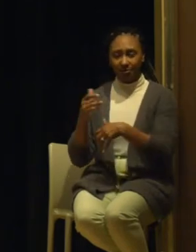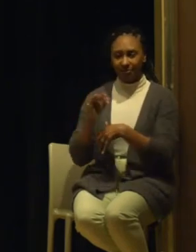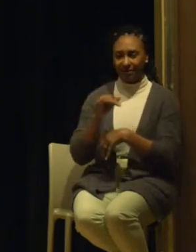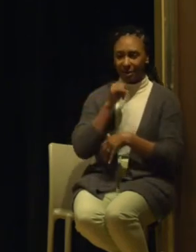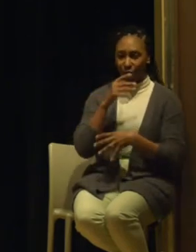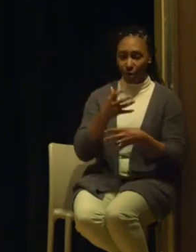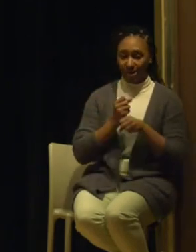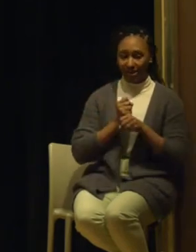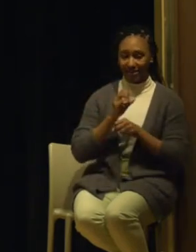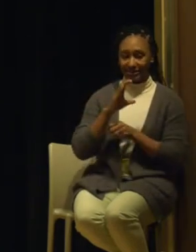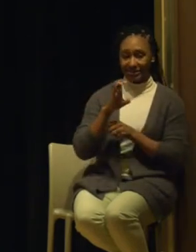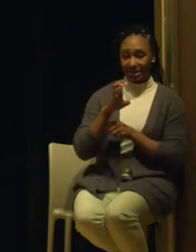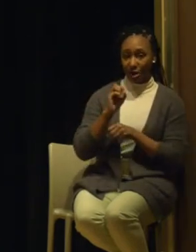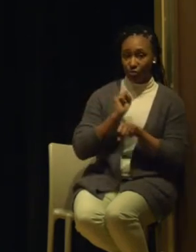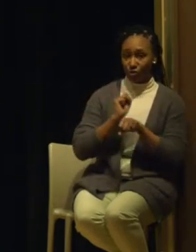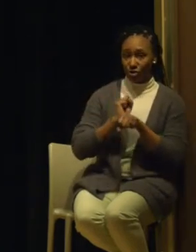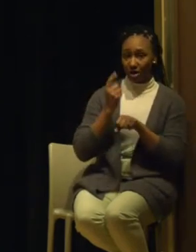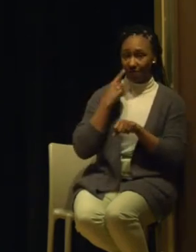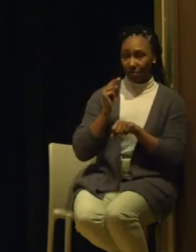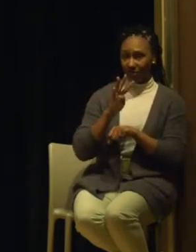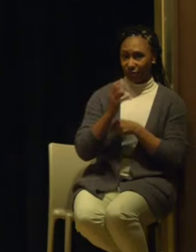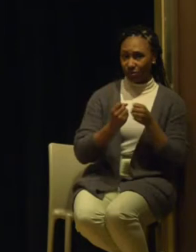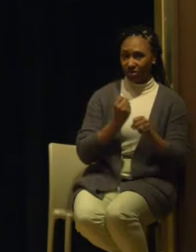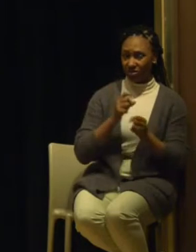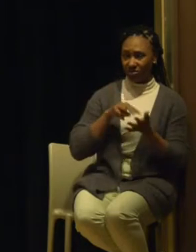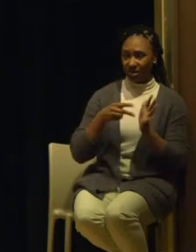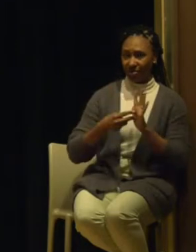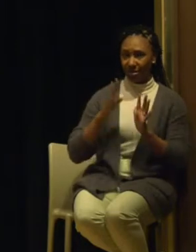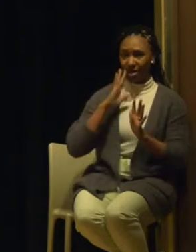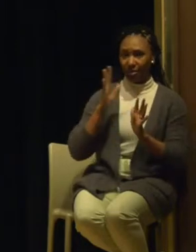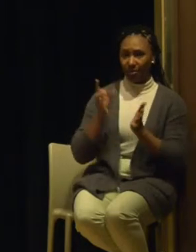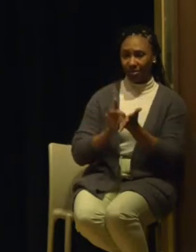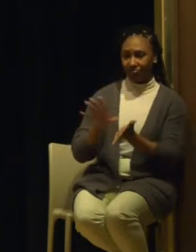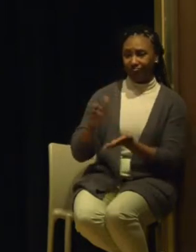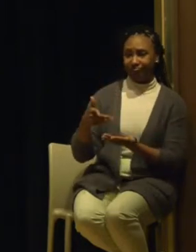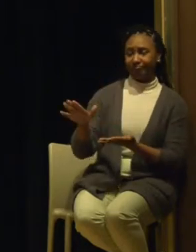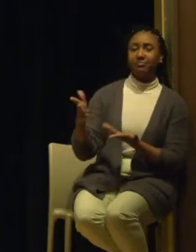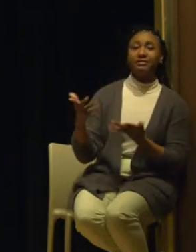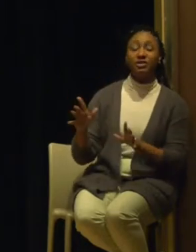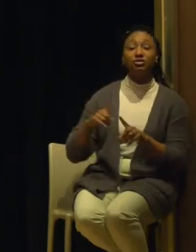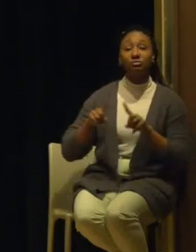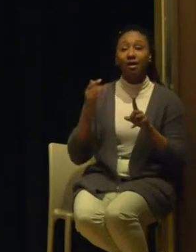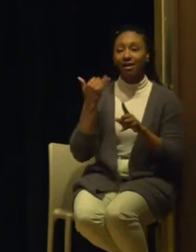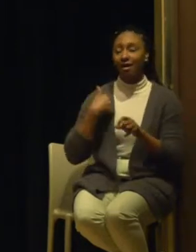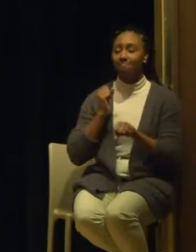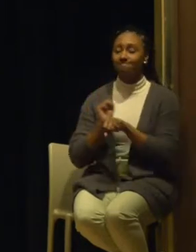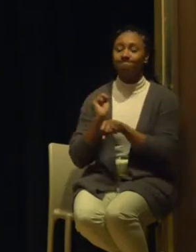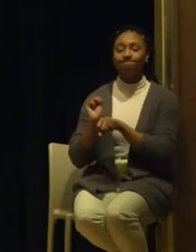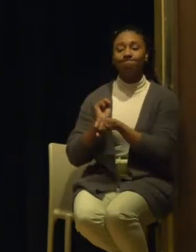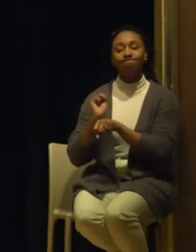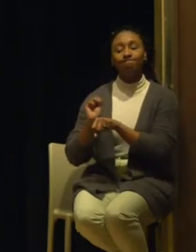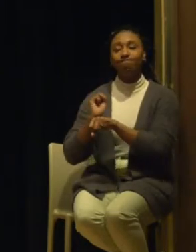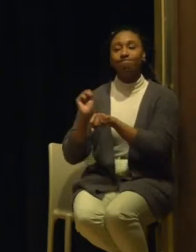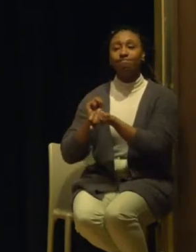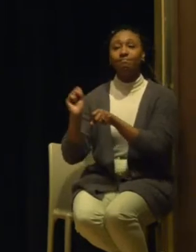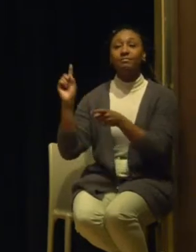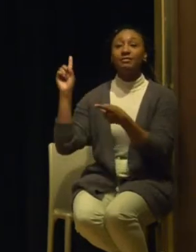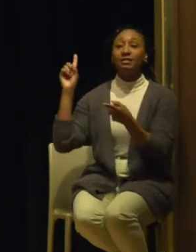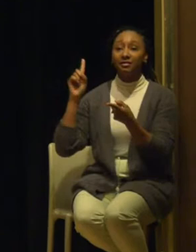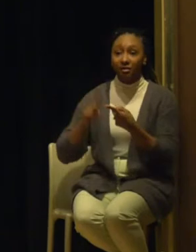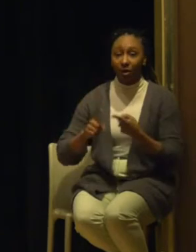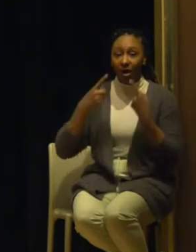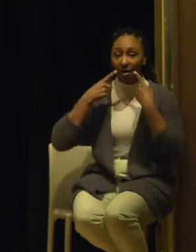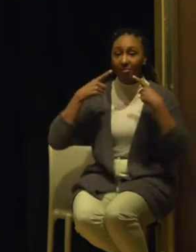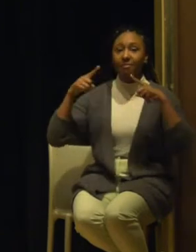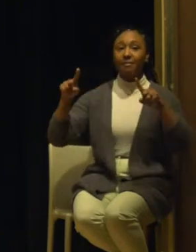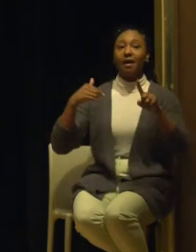job in 4 years, they're gone. Right. None of this I knew. So I'm just working. So when I finally decided to